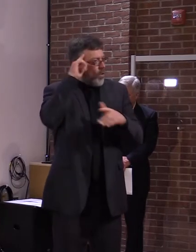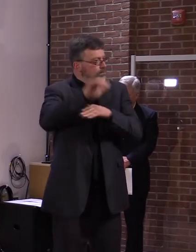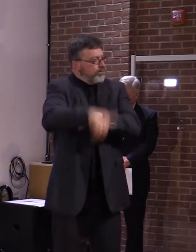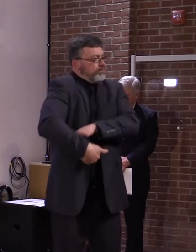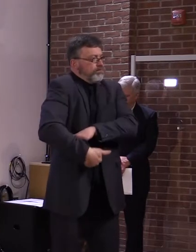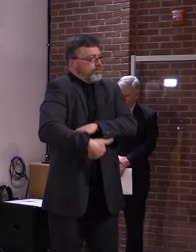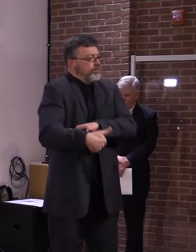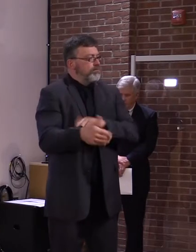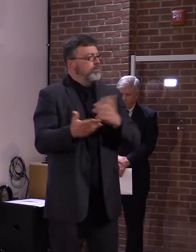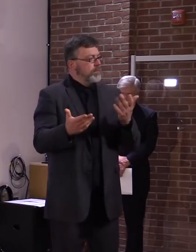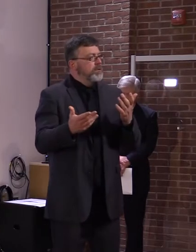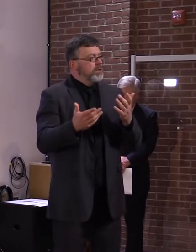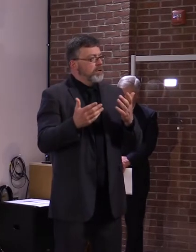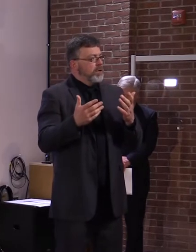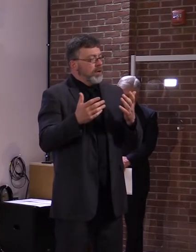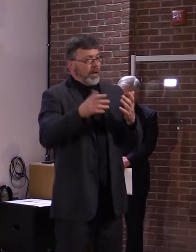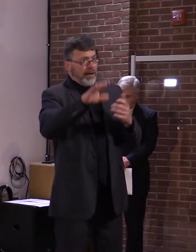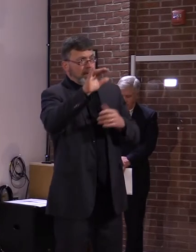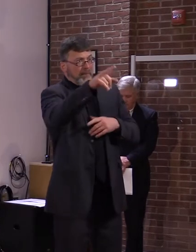Okay, thank you very much.